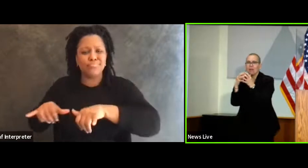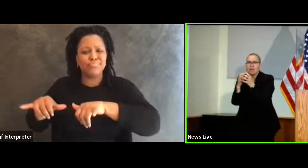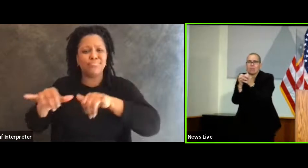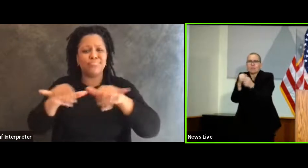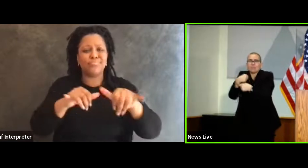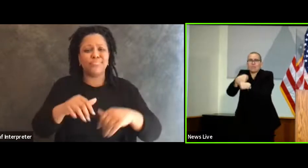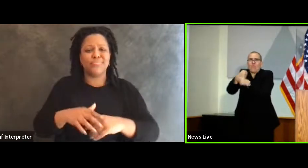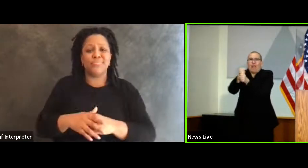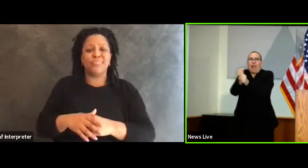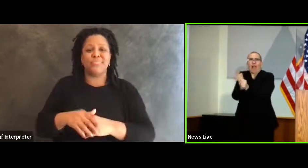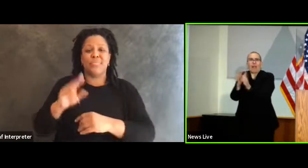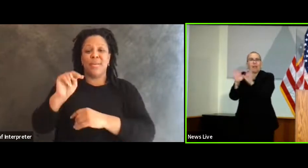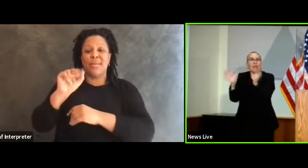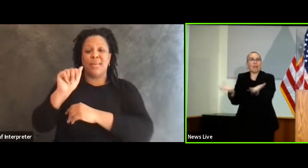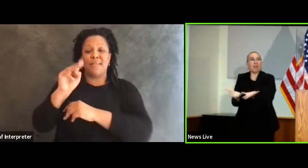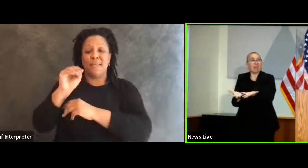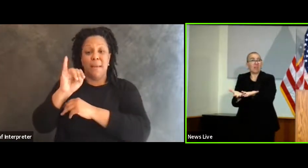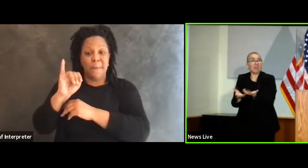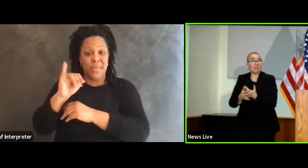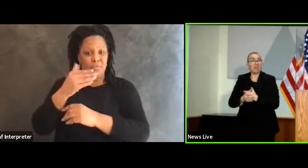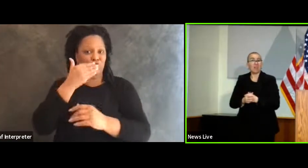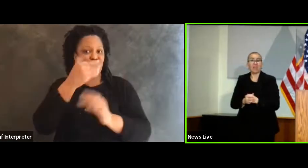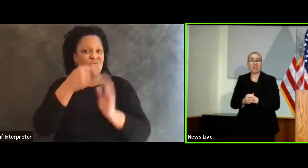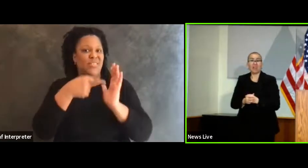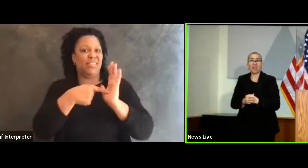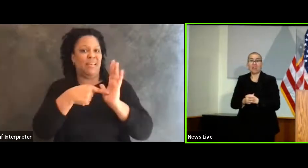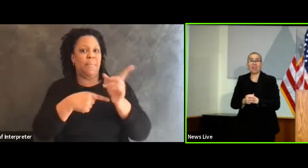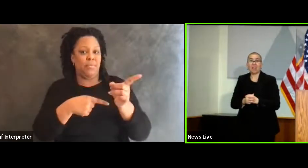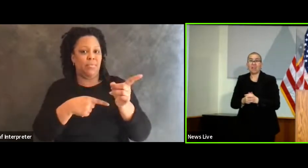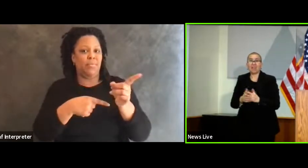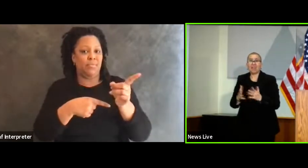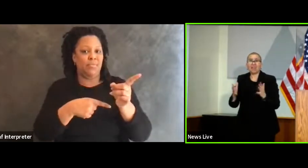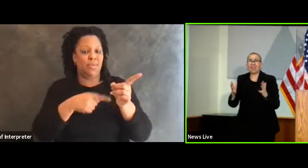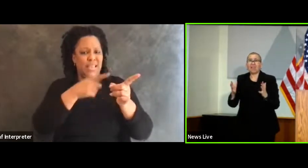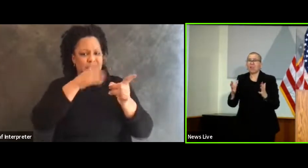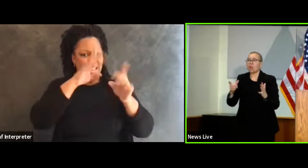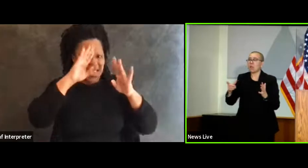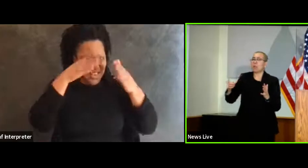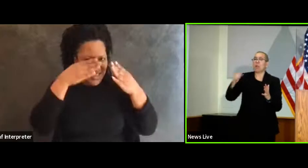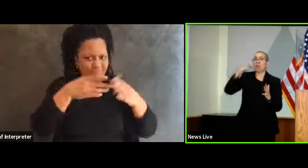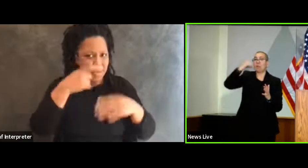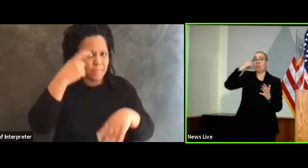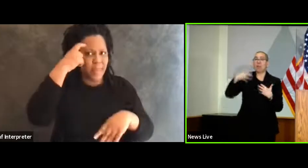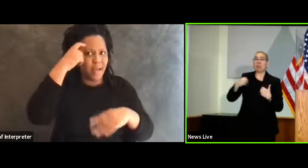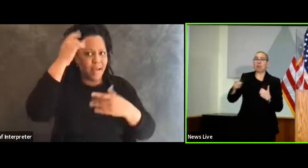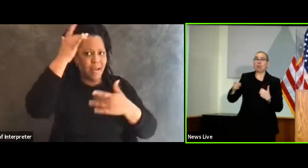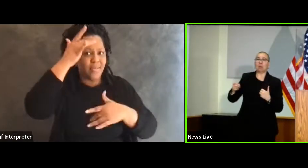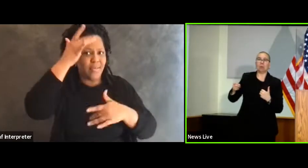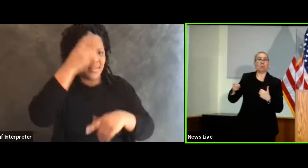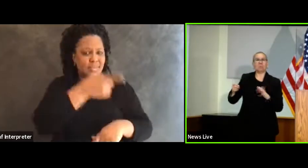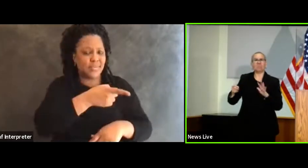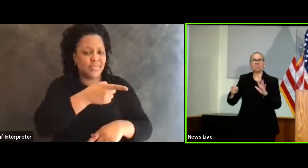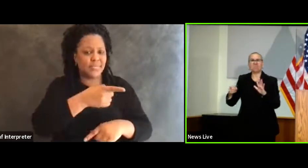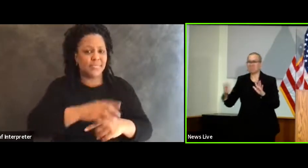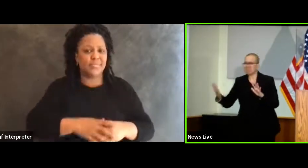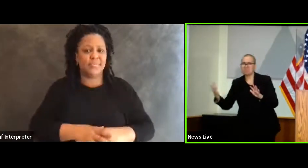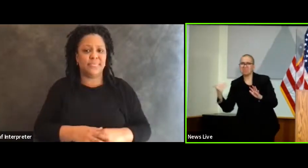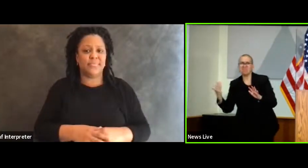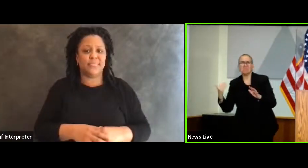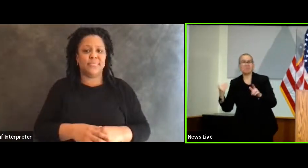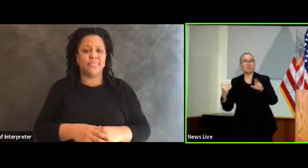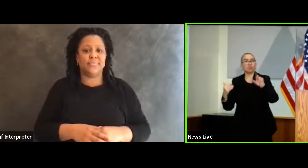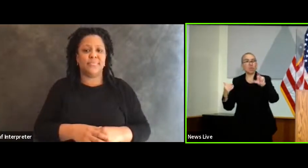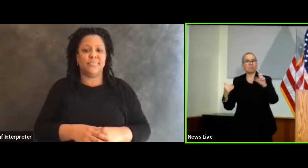that, very much centered on mental illnesses and very much a race equity focused